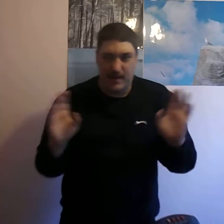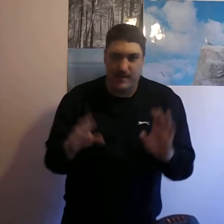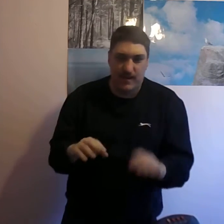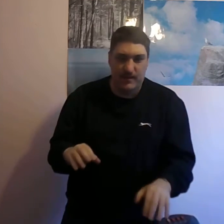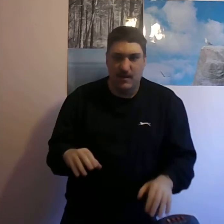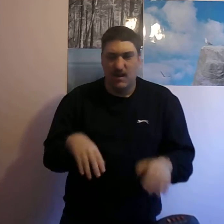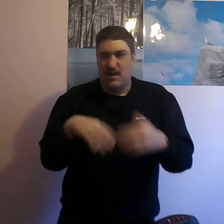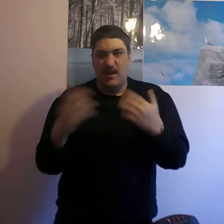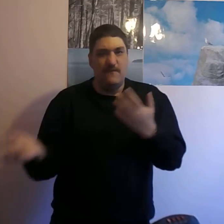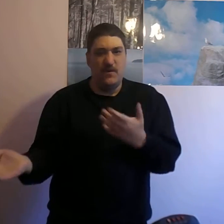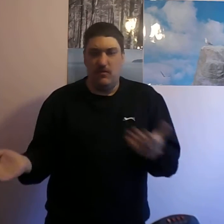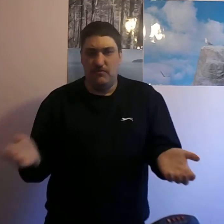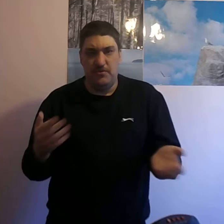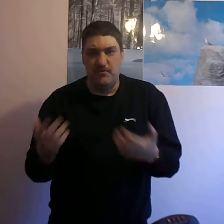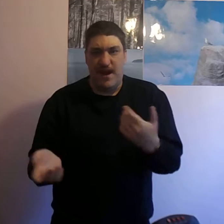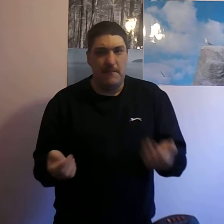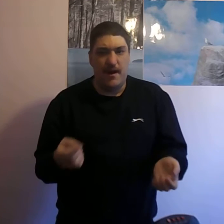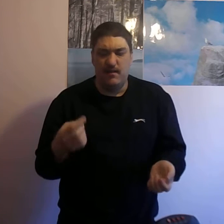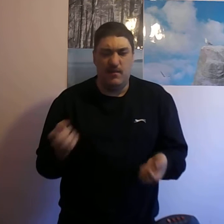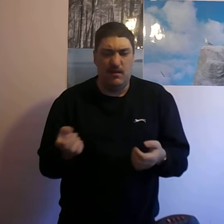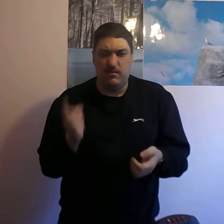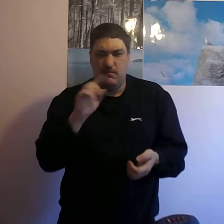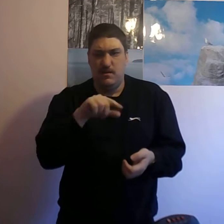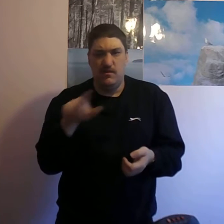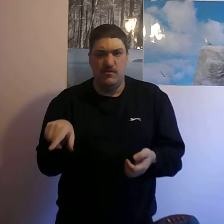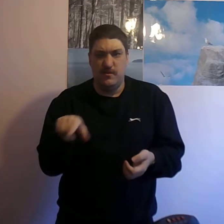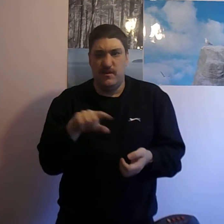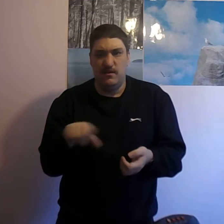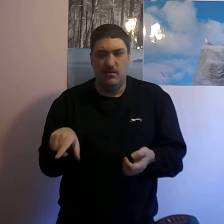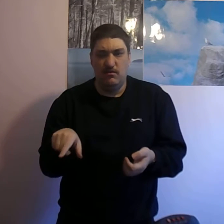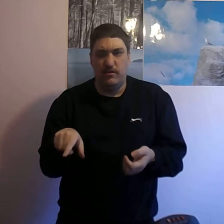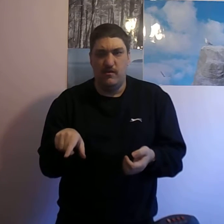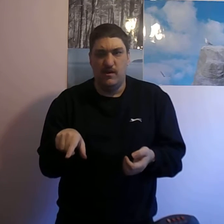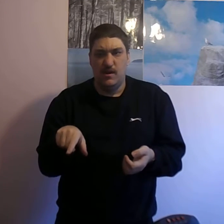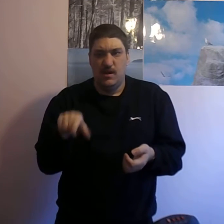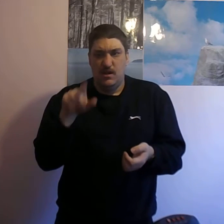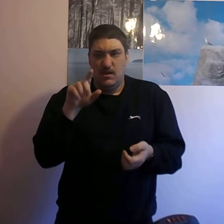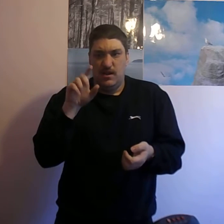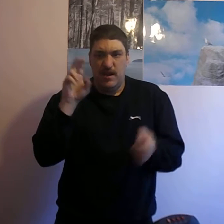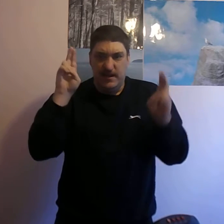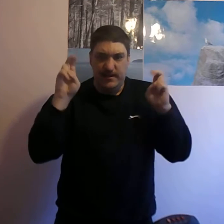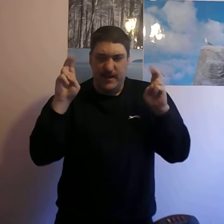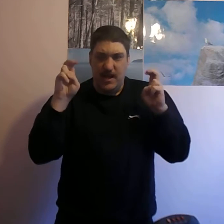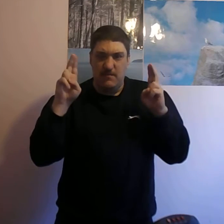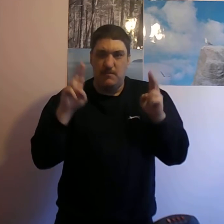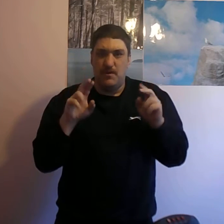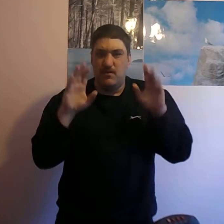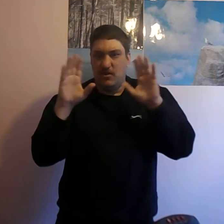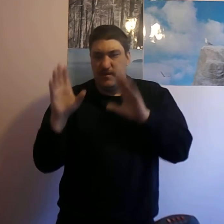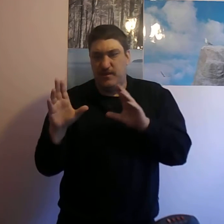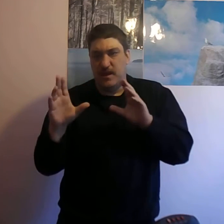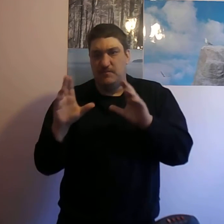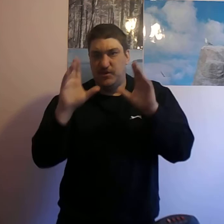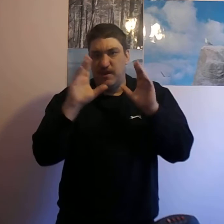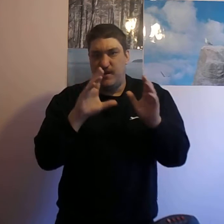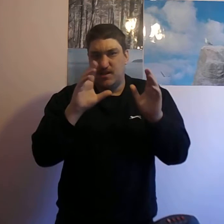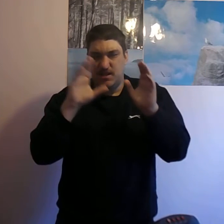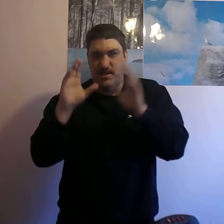said, it involves the Ratman as well, who's also in the games but not in the games. You never actually see him